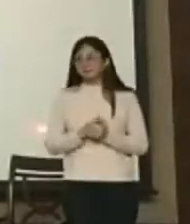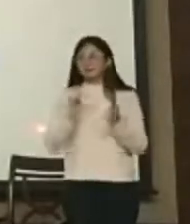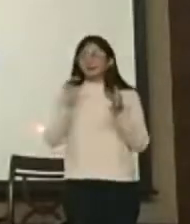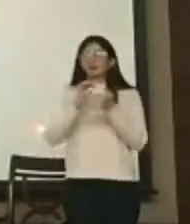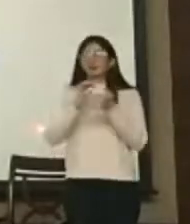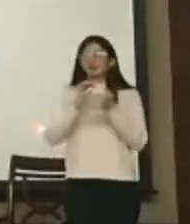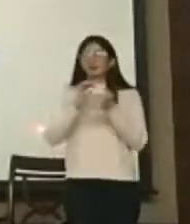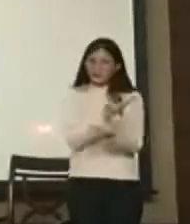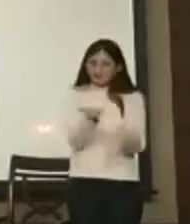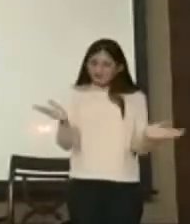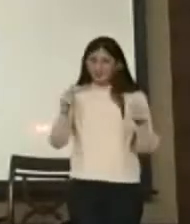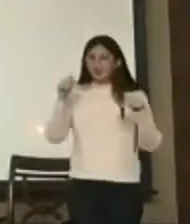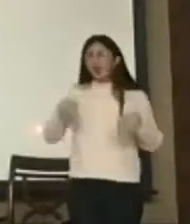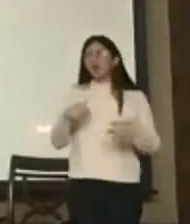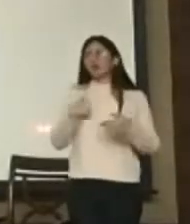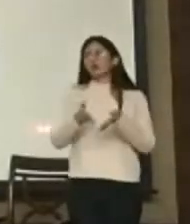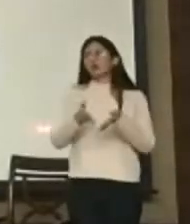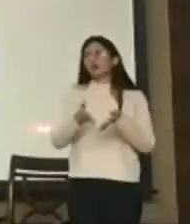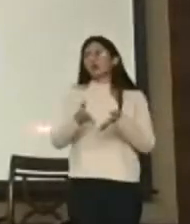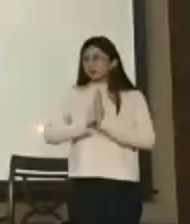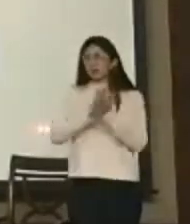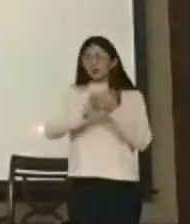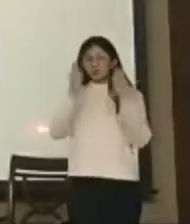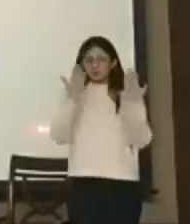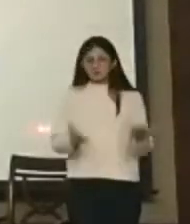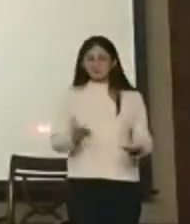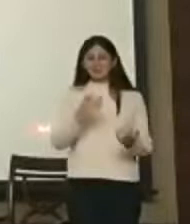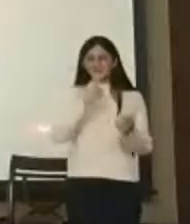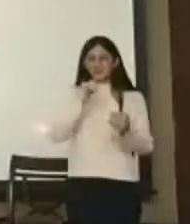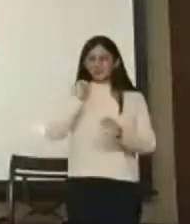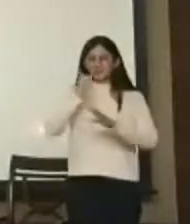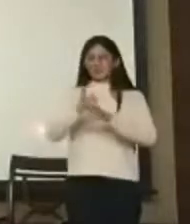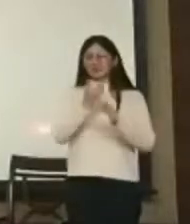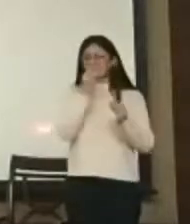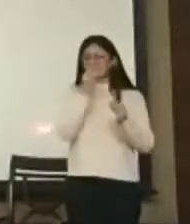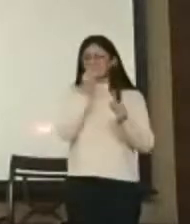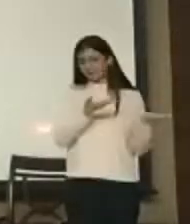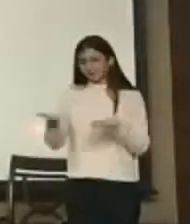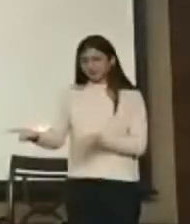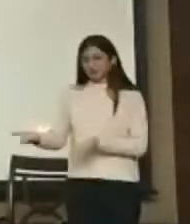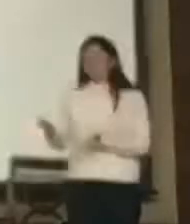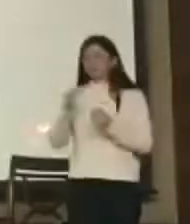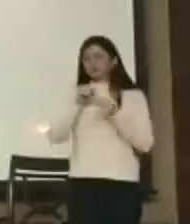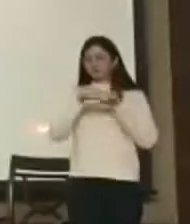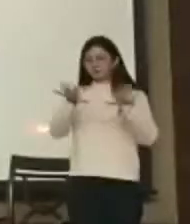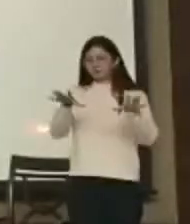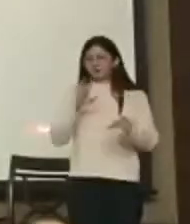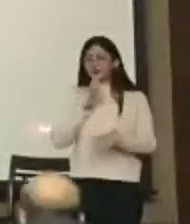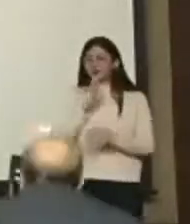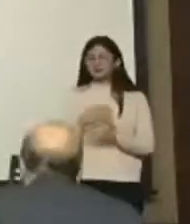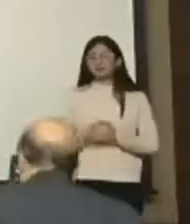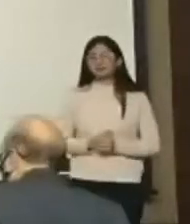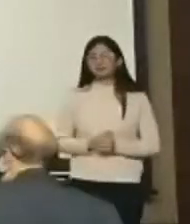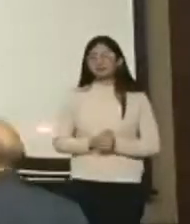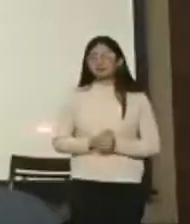Friends, I now like to request our Honorable Chief Guest to kindly address the August gathering.